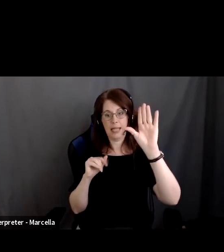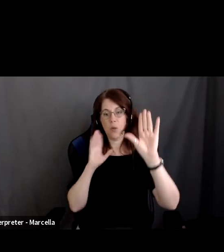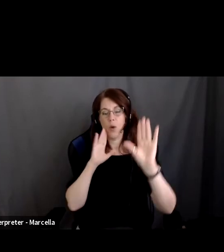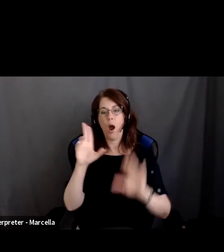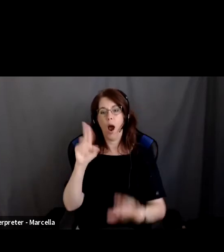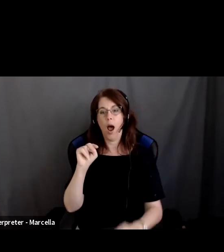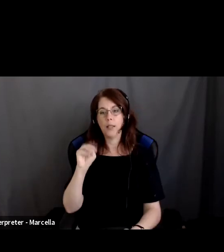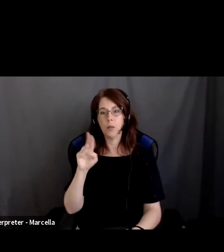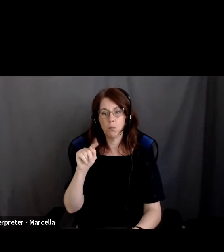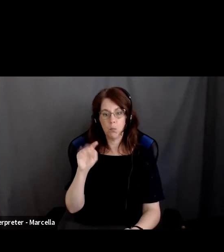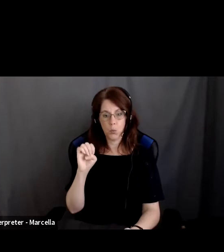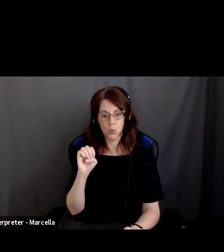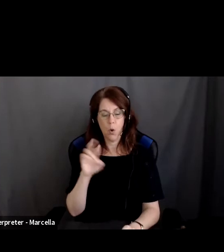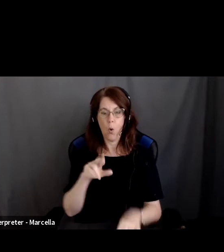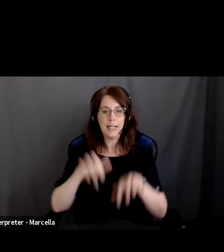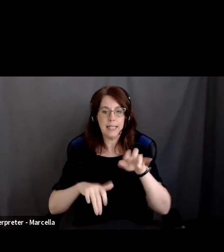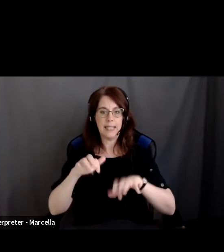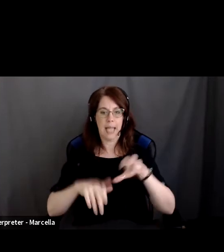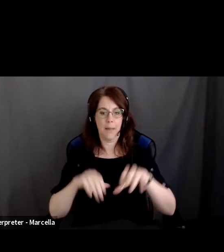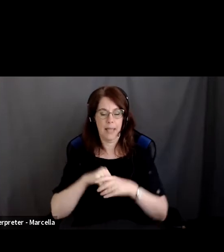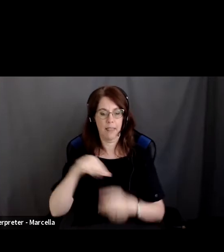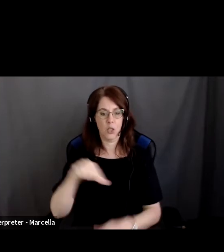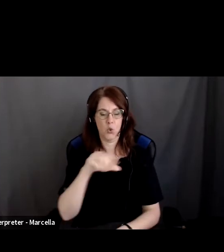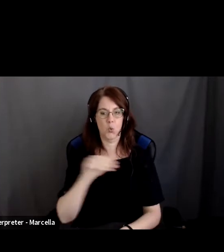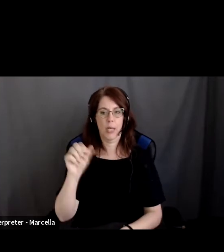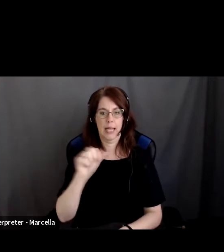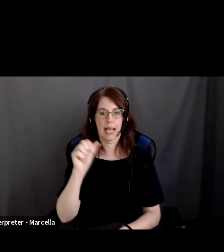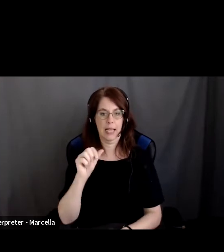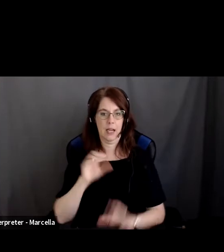you, or you can type it into the Q&A or the chat.